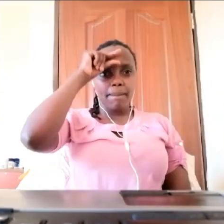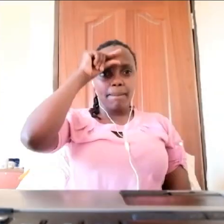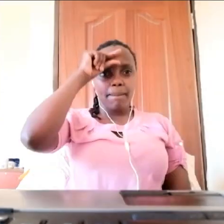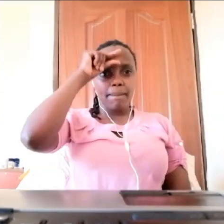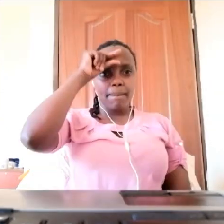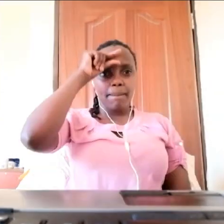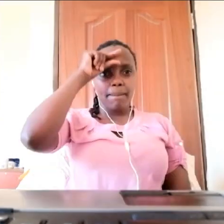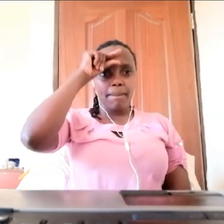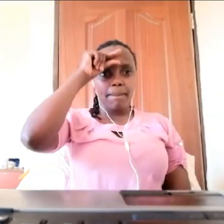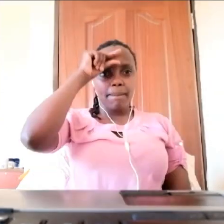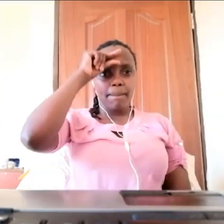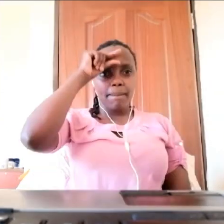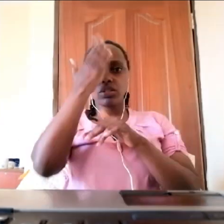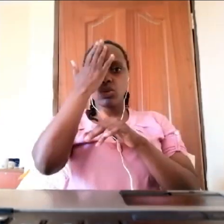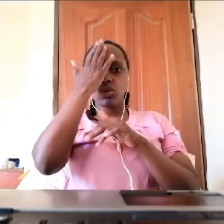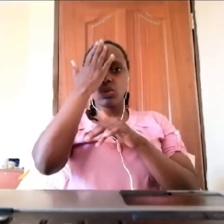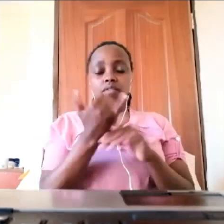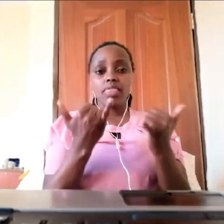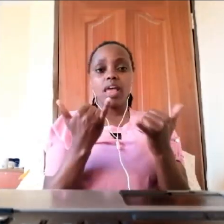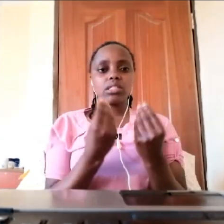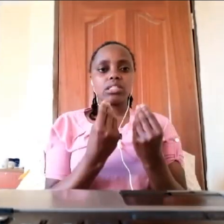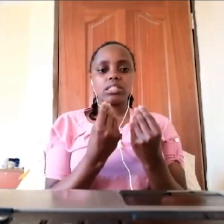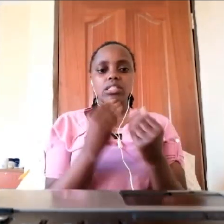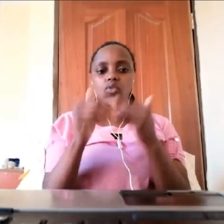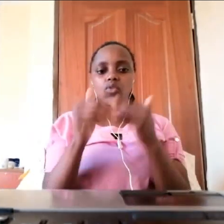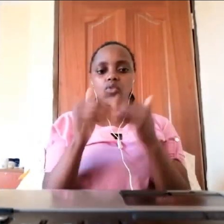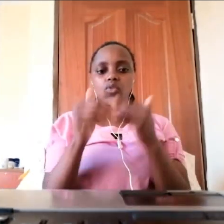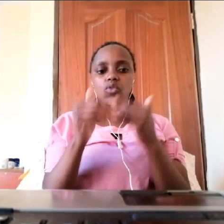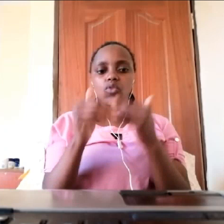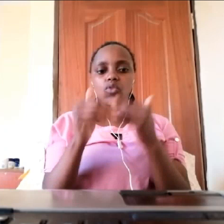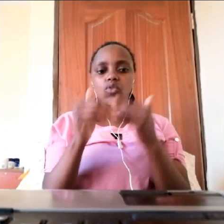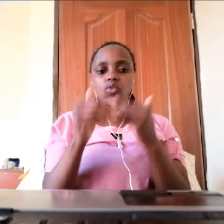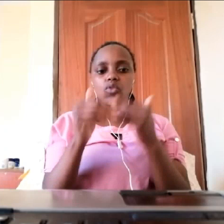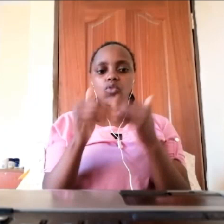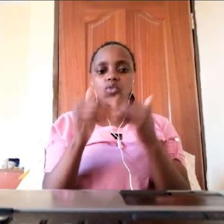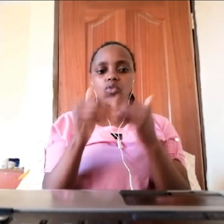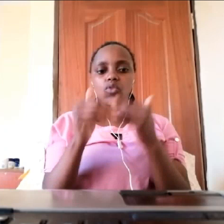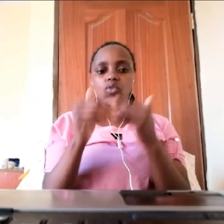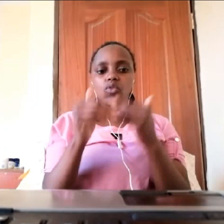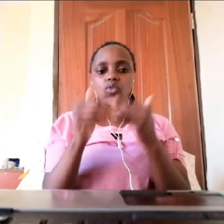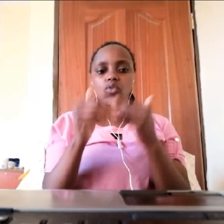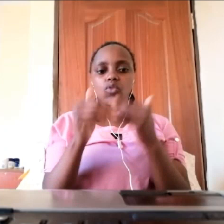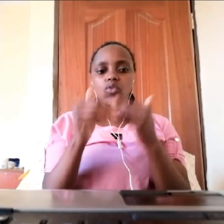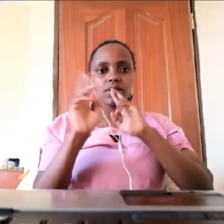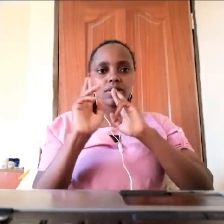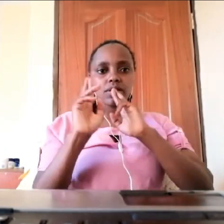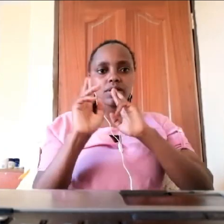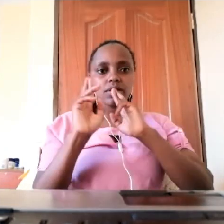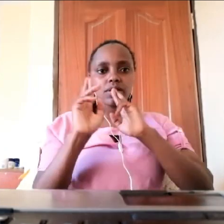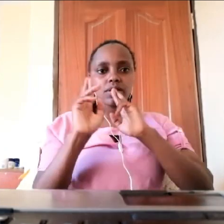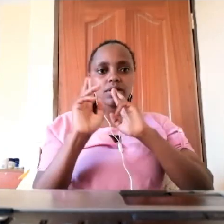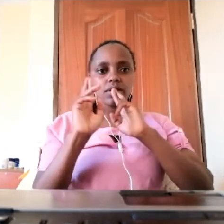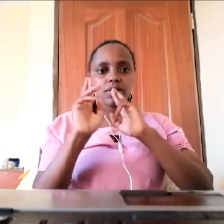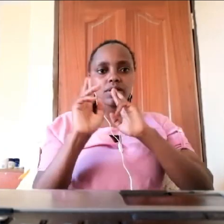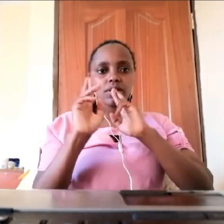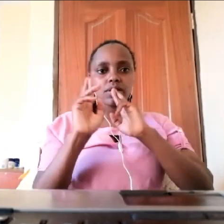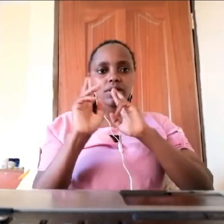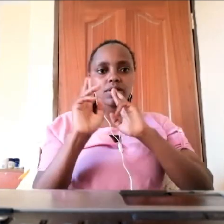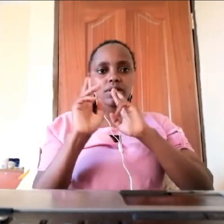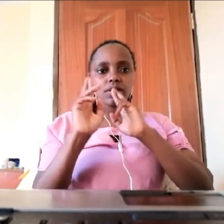their reports, so that now it's easier for also CSOs to come up with a complementary report. Thank you, Cleophas, and I'm